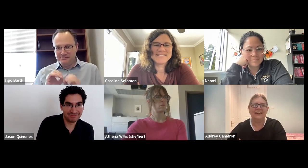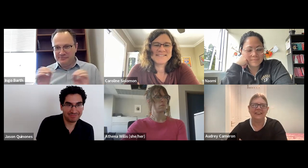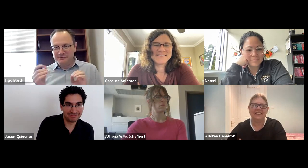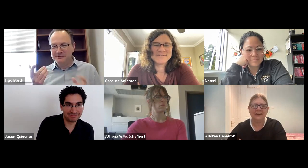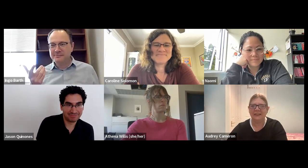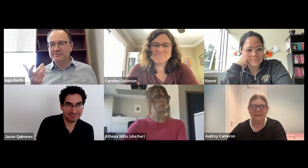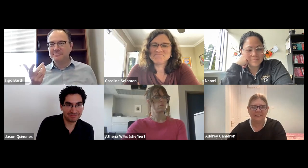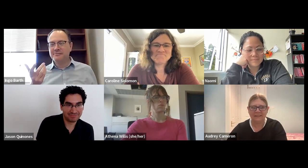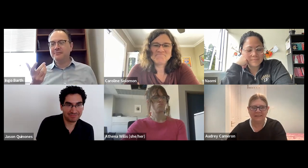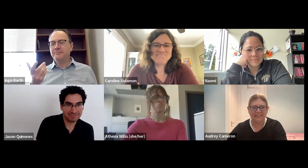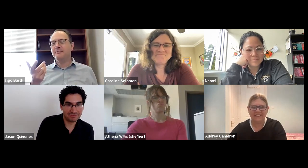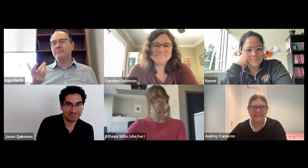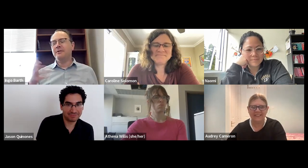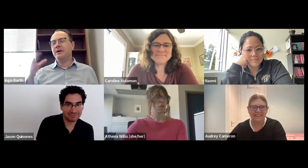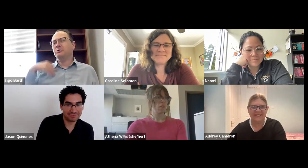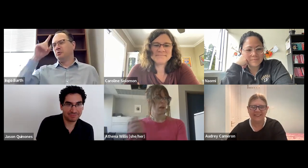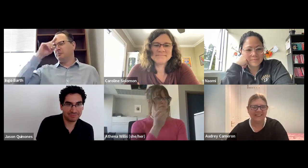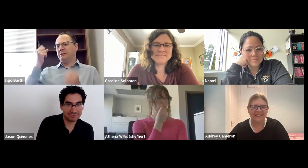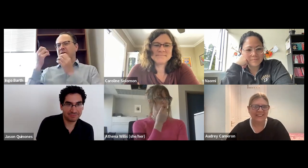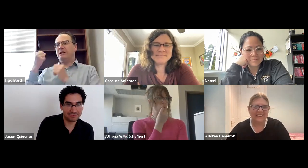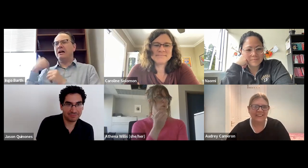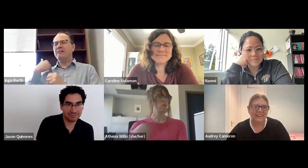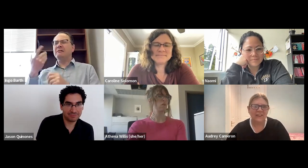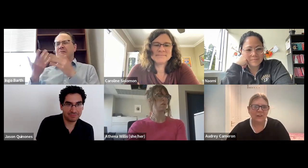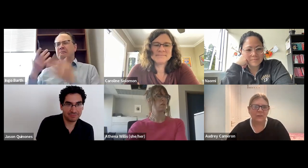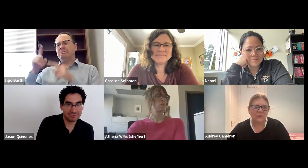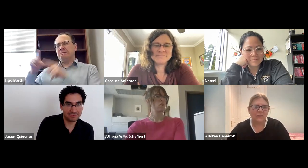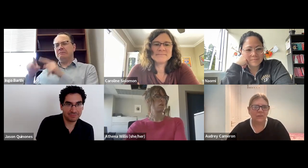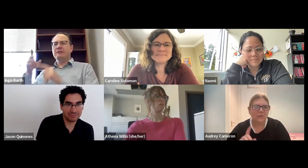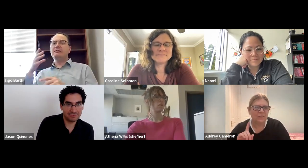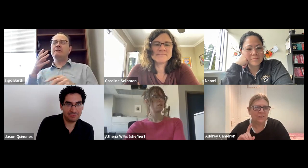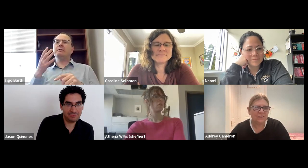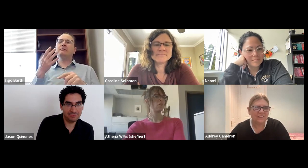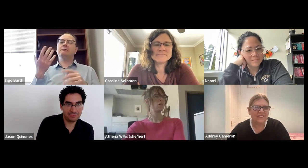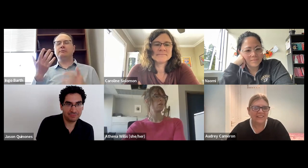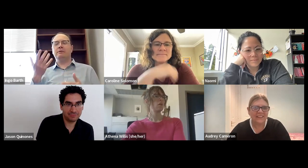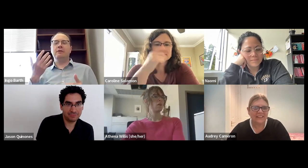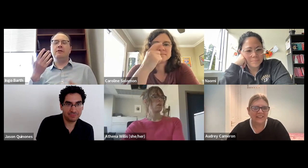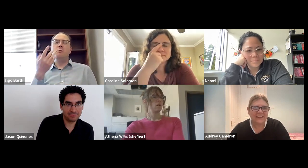But what about the concept of fat inside? Because